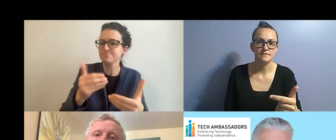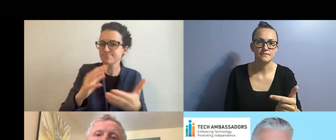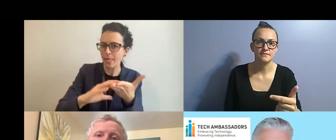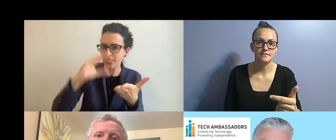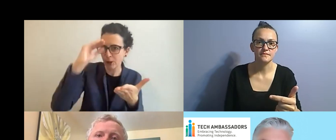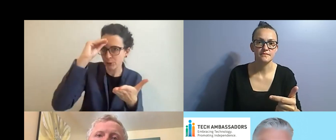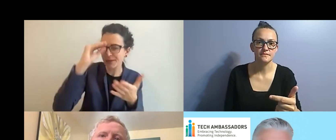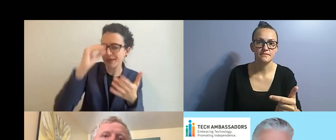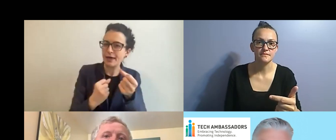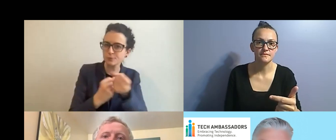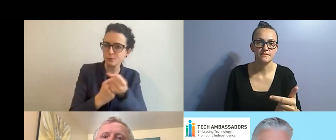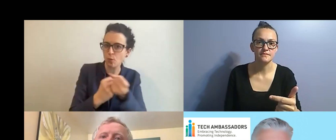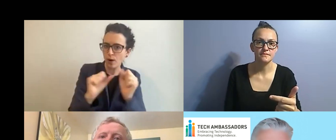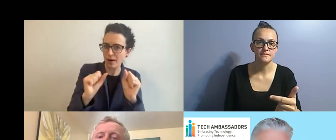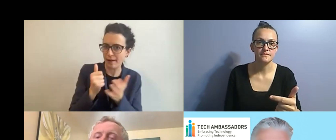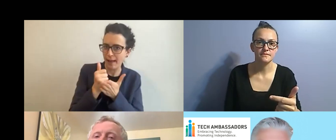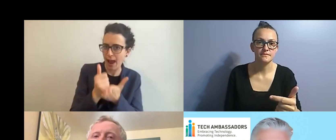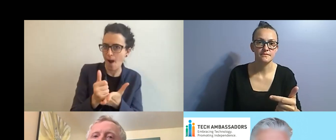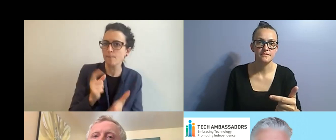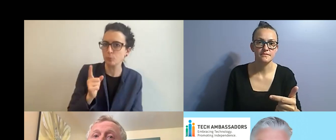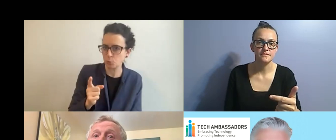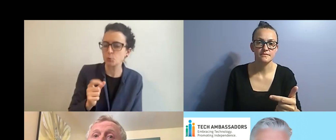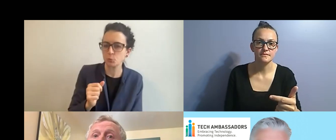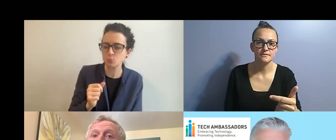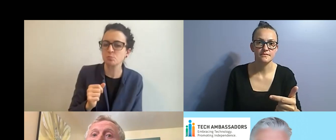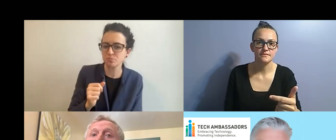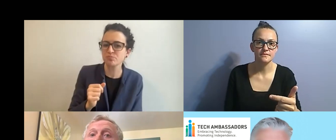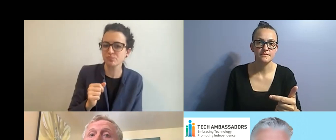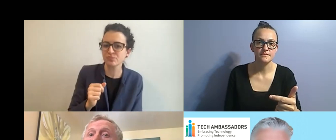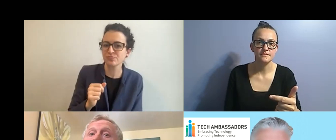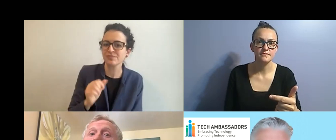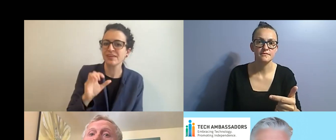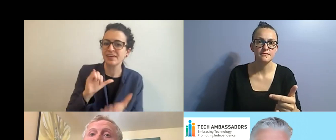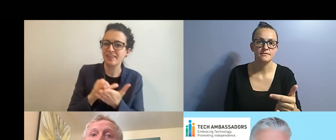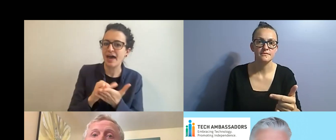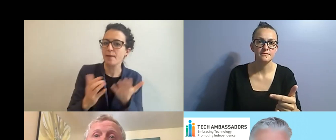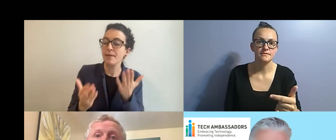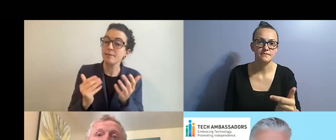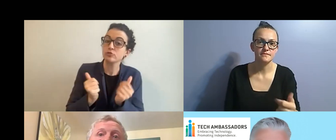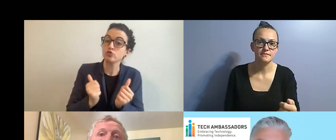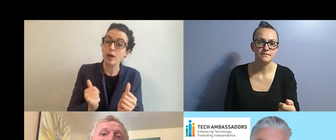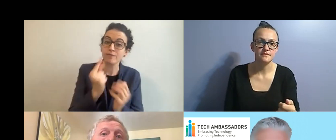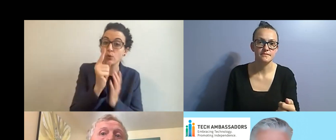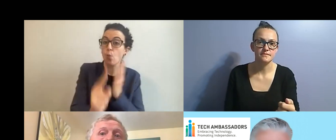help you. Just, you know, say, hey, I want to try it for an hour a day.